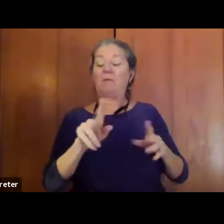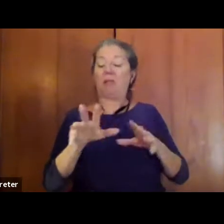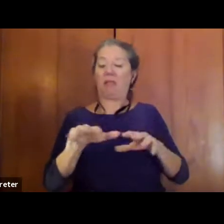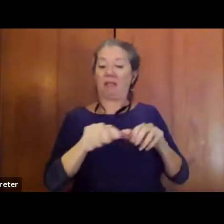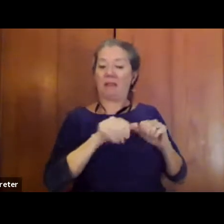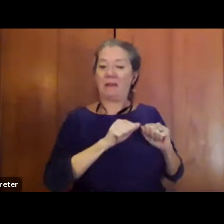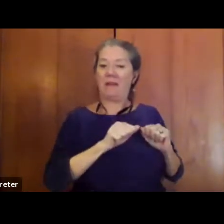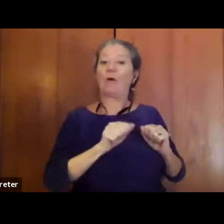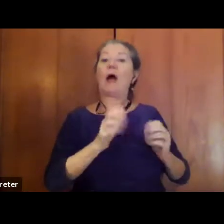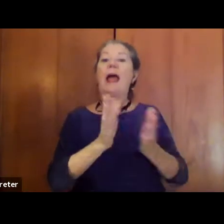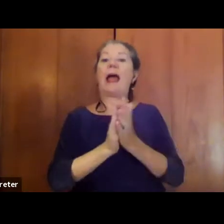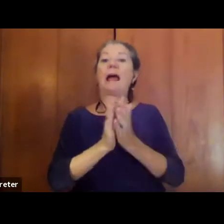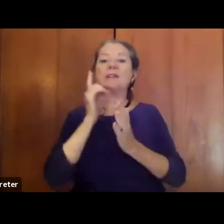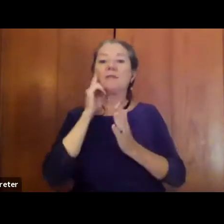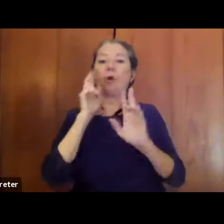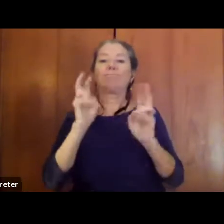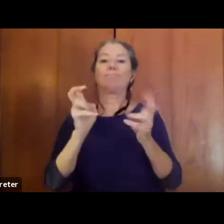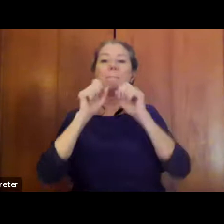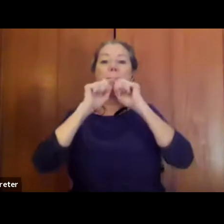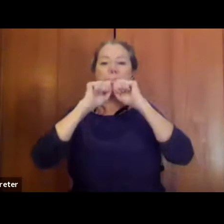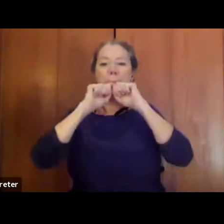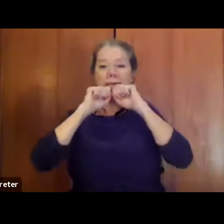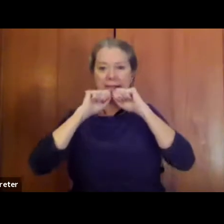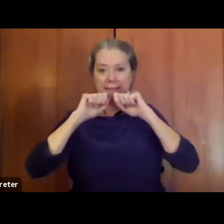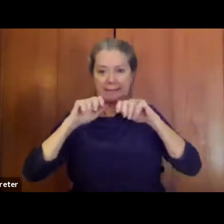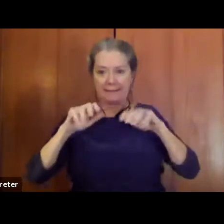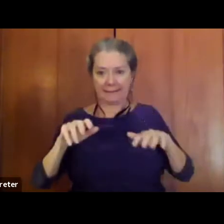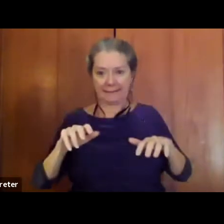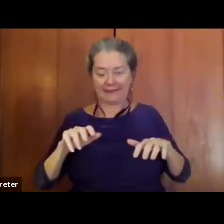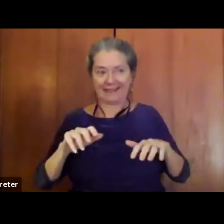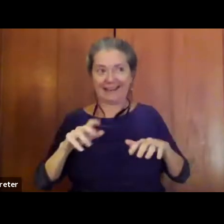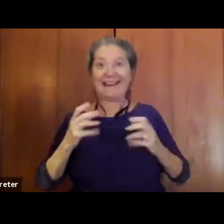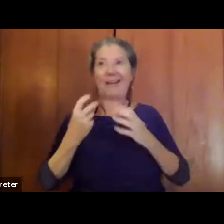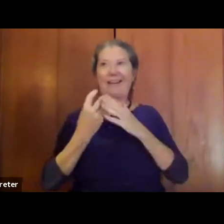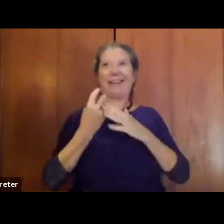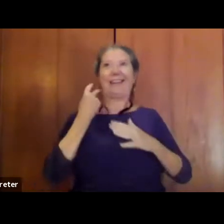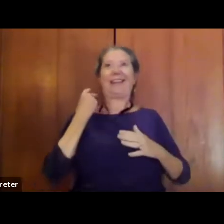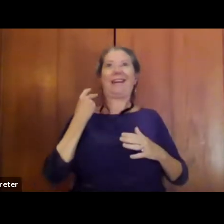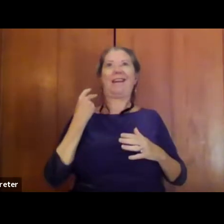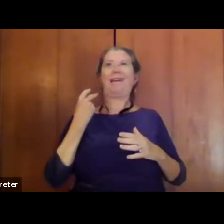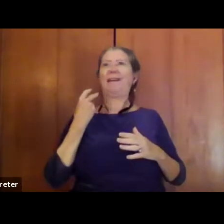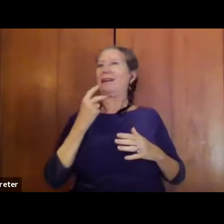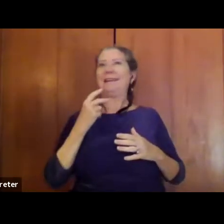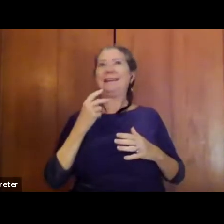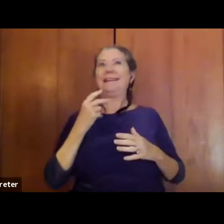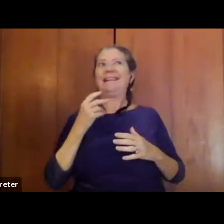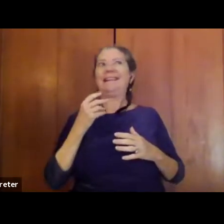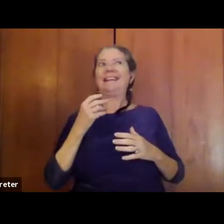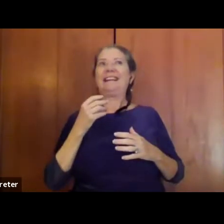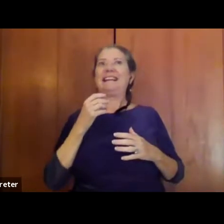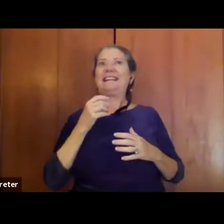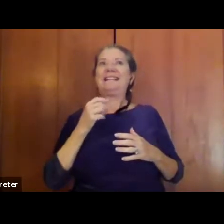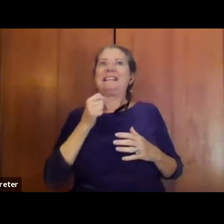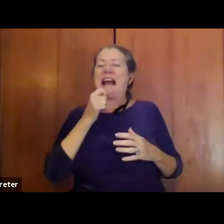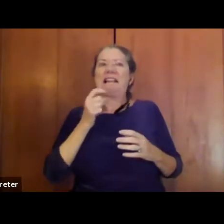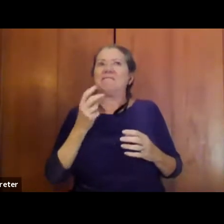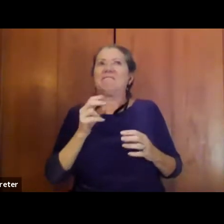to a blessing. But in retrospect, I really find it to be so much more. Here's what we would